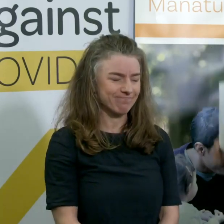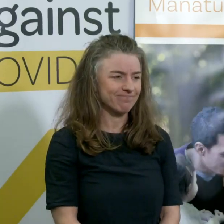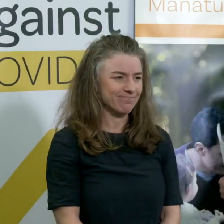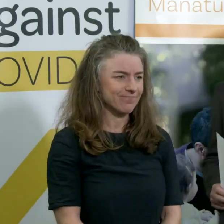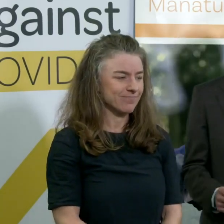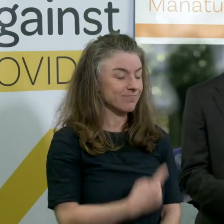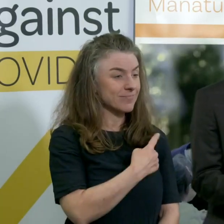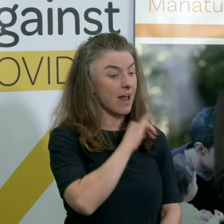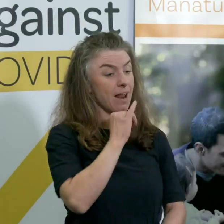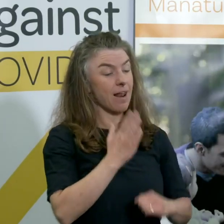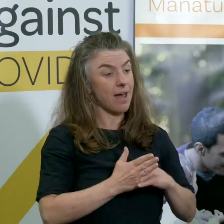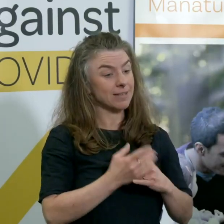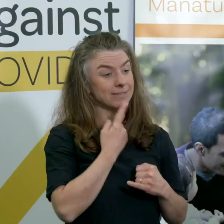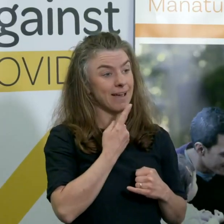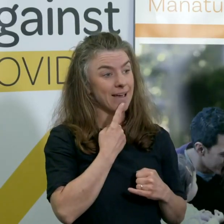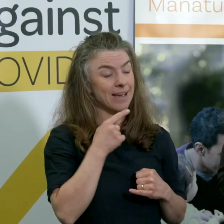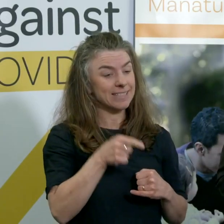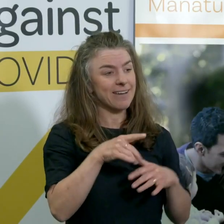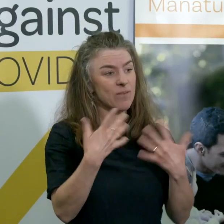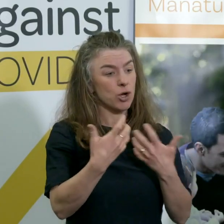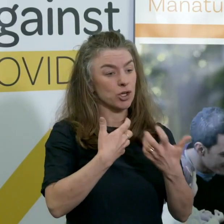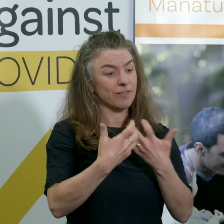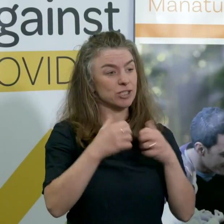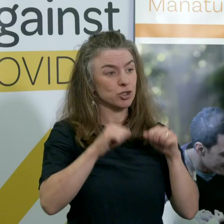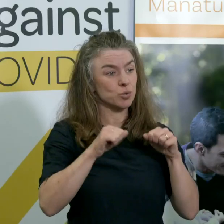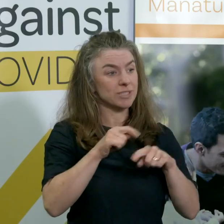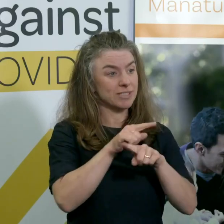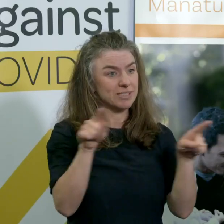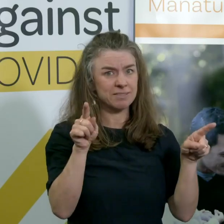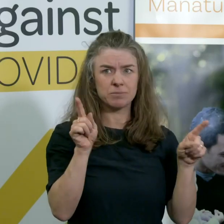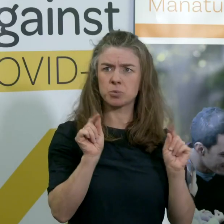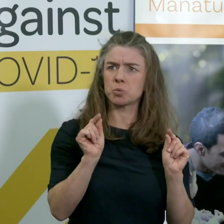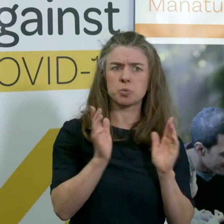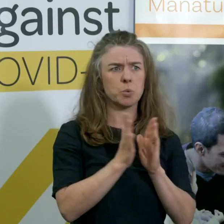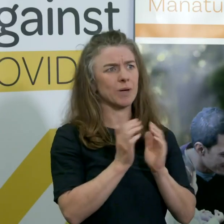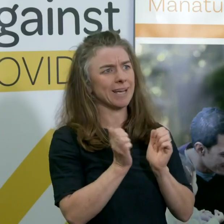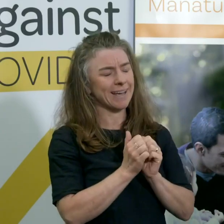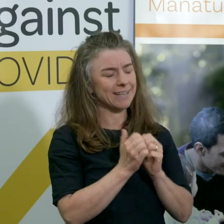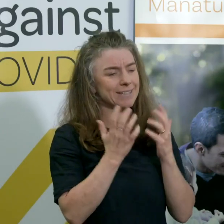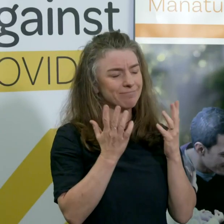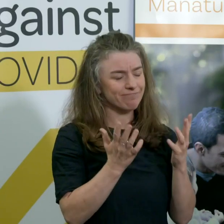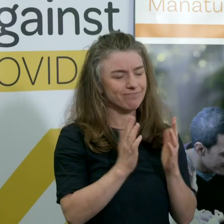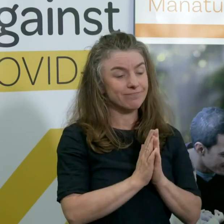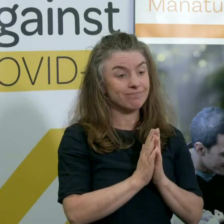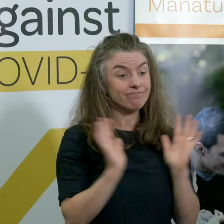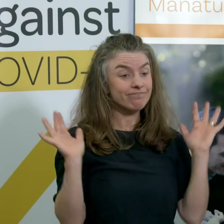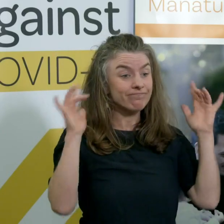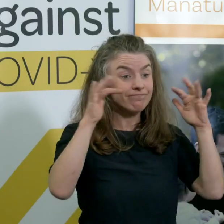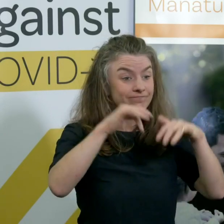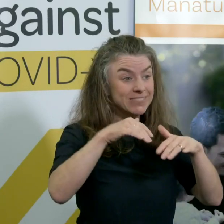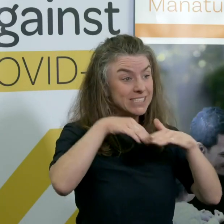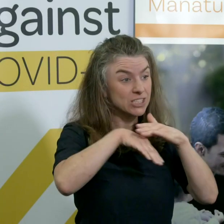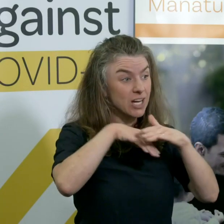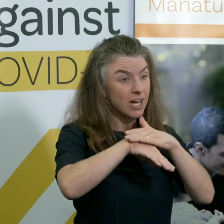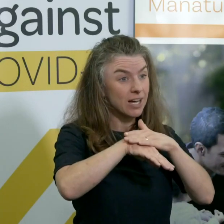Can I just make a final comment? And this is for the university students who might be wondering what to do this weekend. Mass gatherings